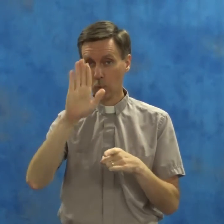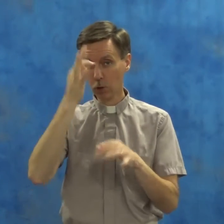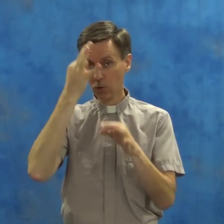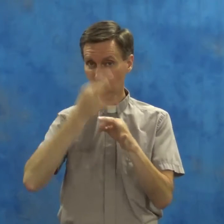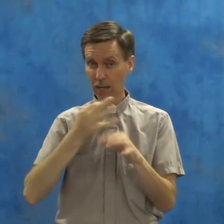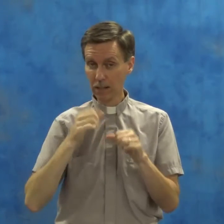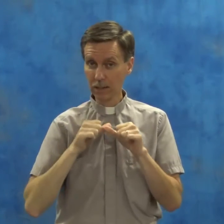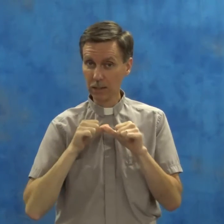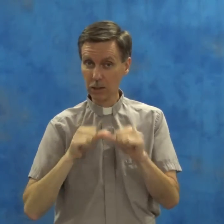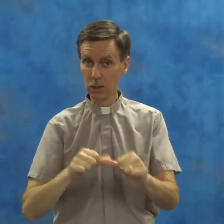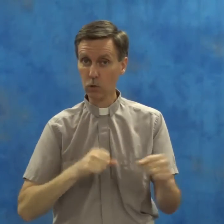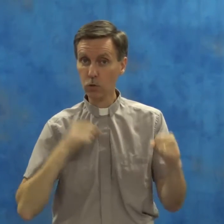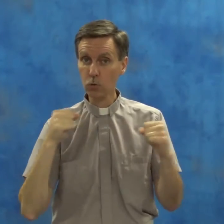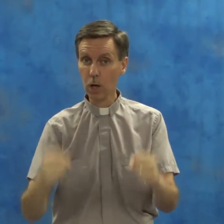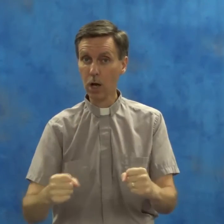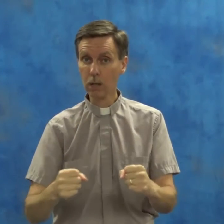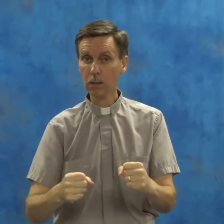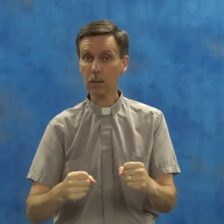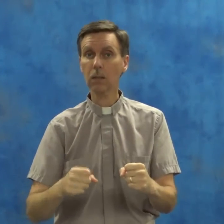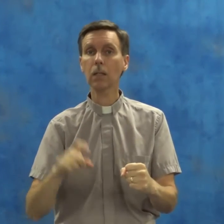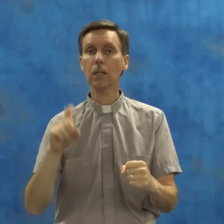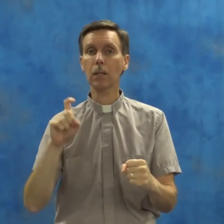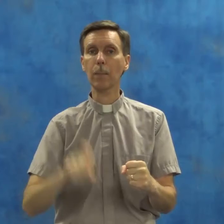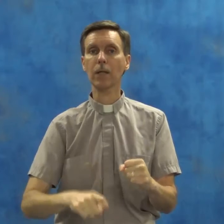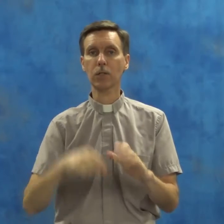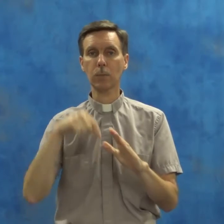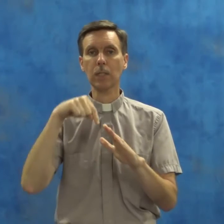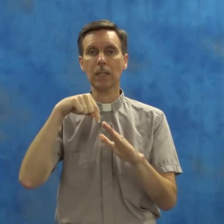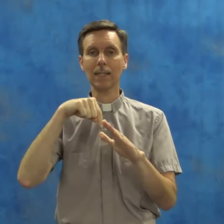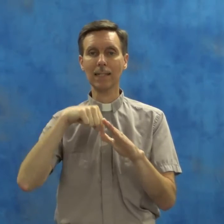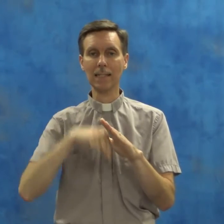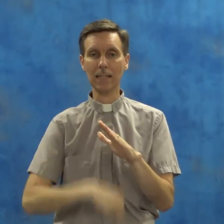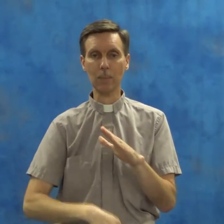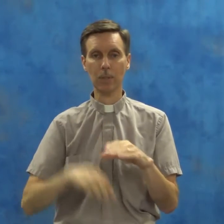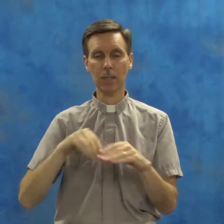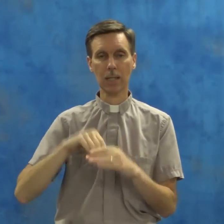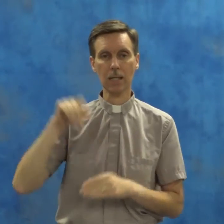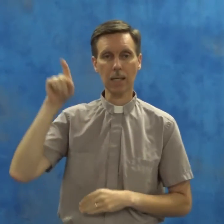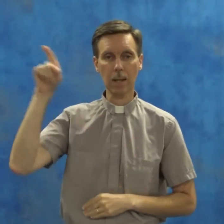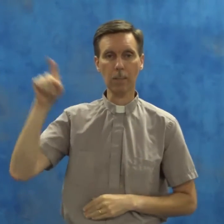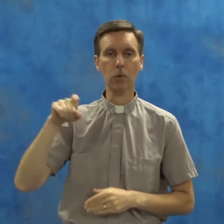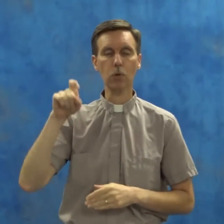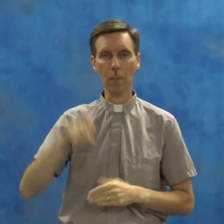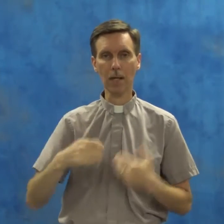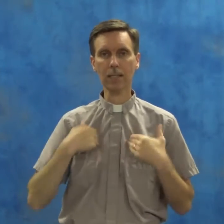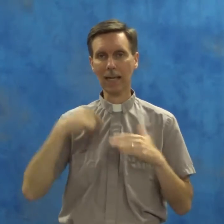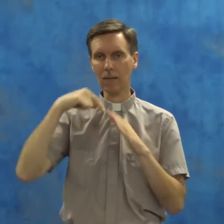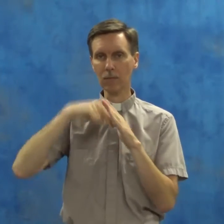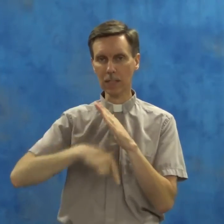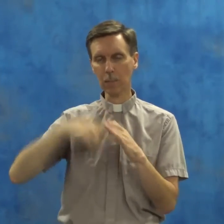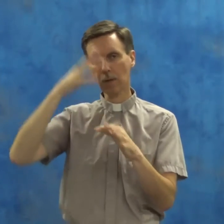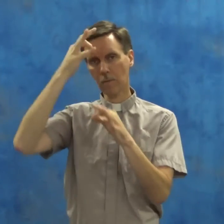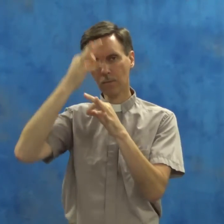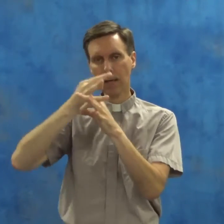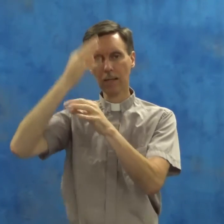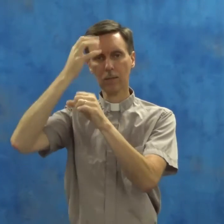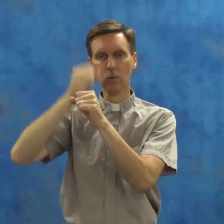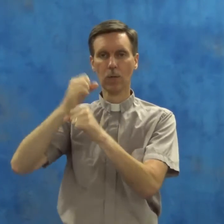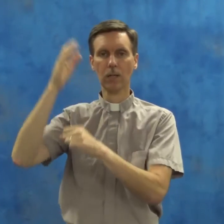your faith to continue strong, it must be deep in him. You must have deep faith and trust